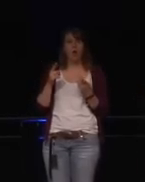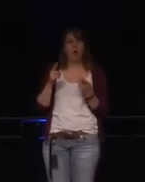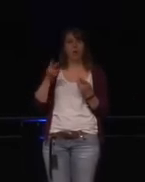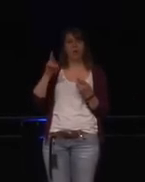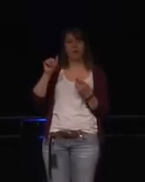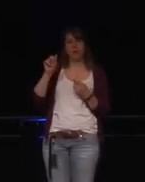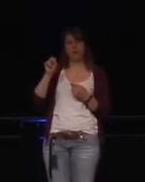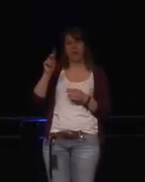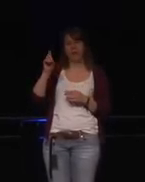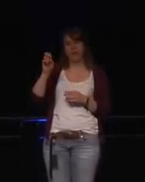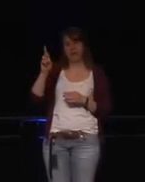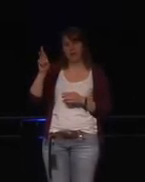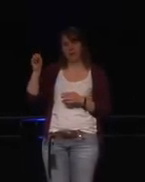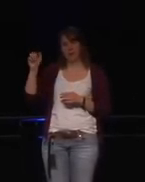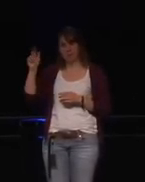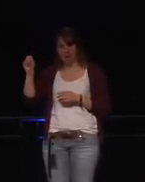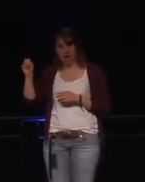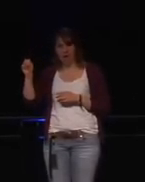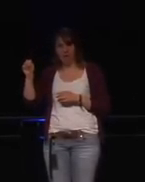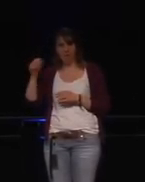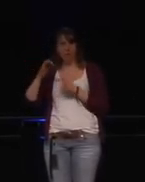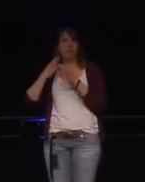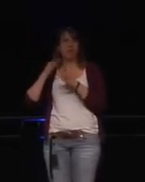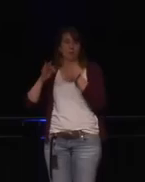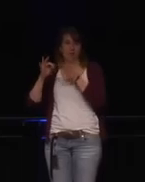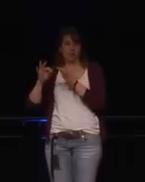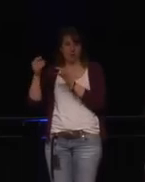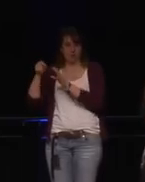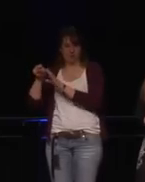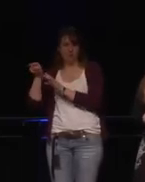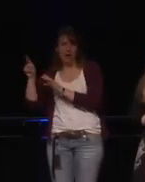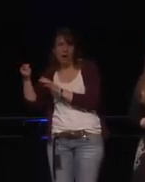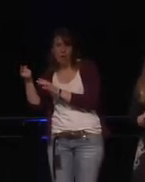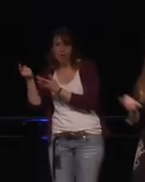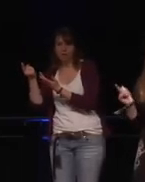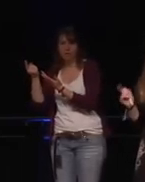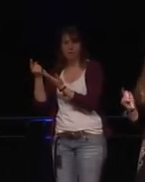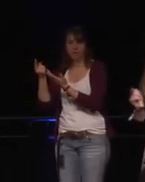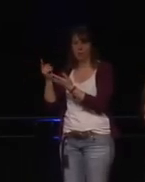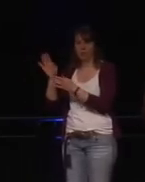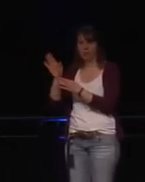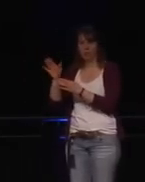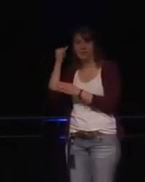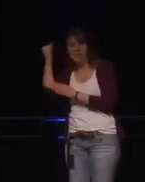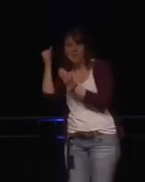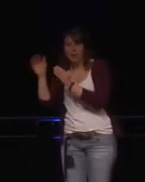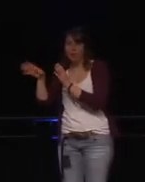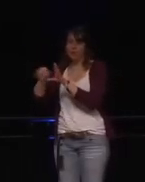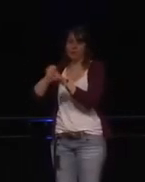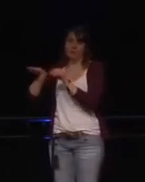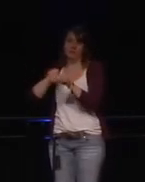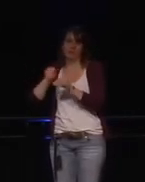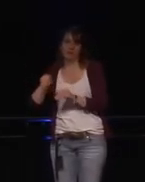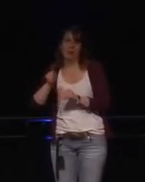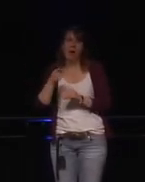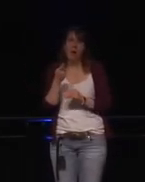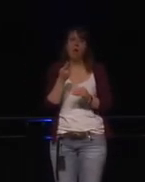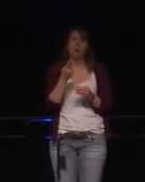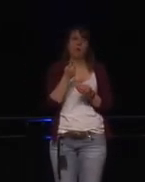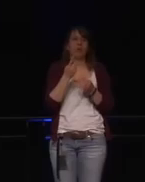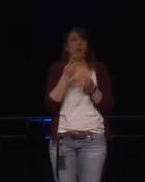also was stealing some of those suggestions from the